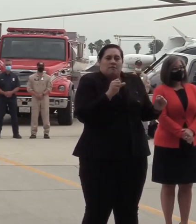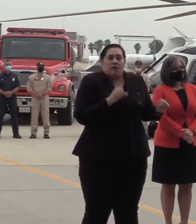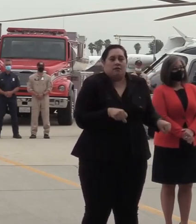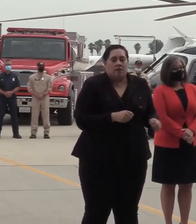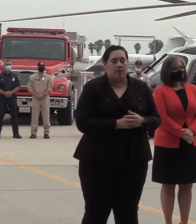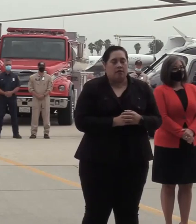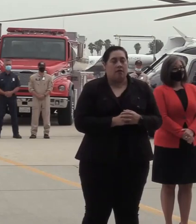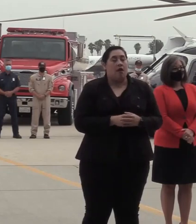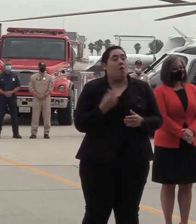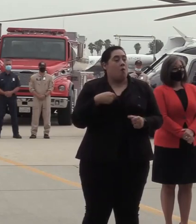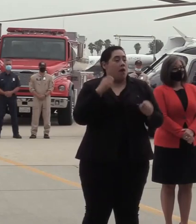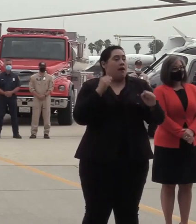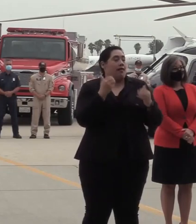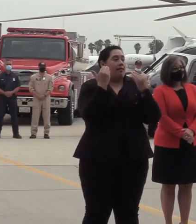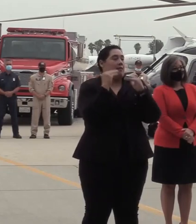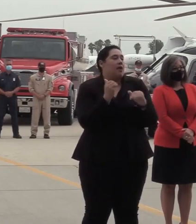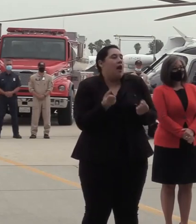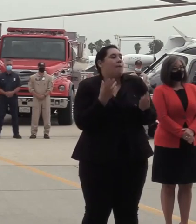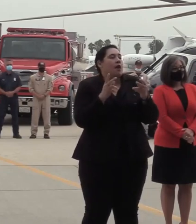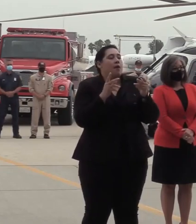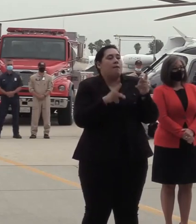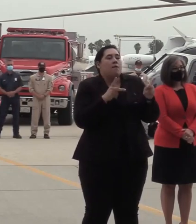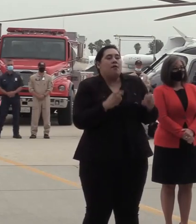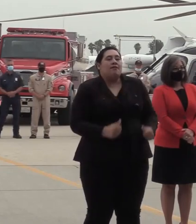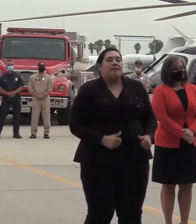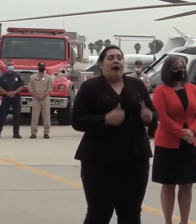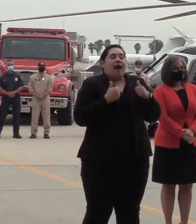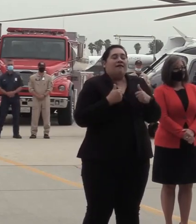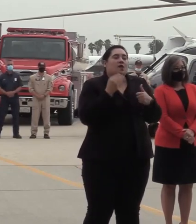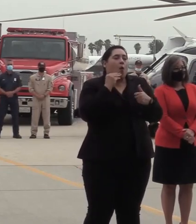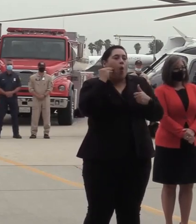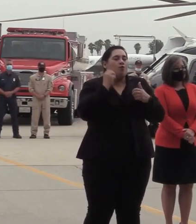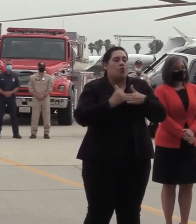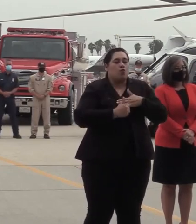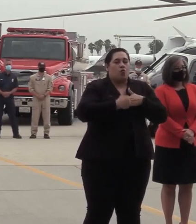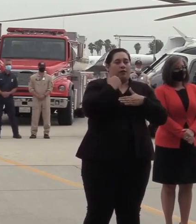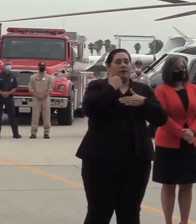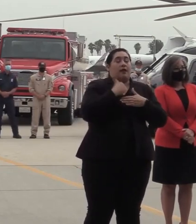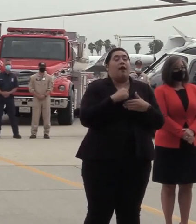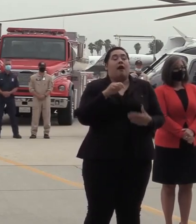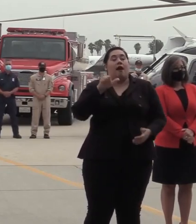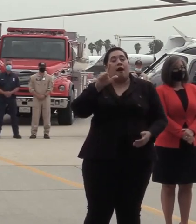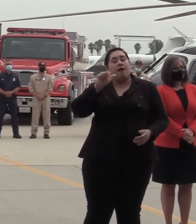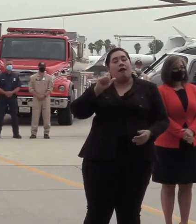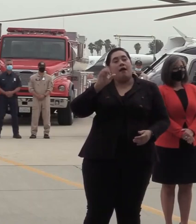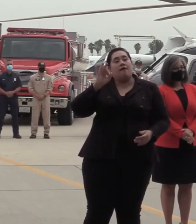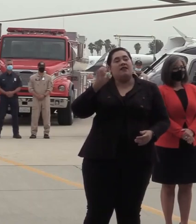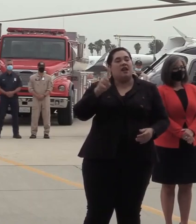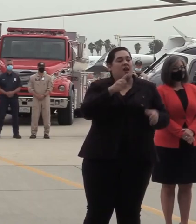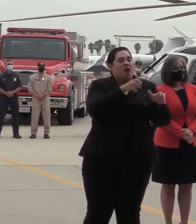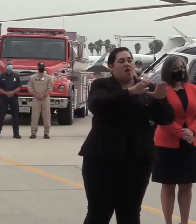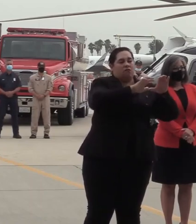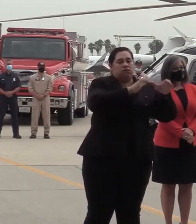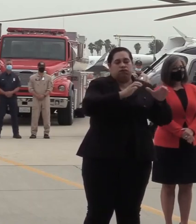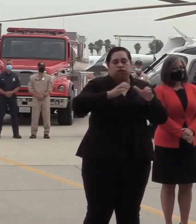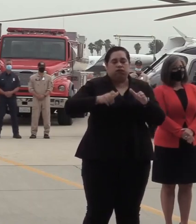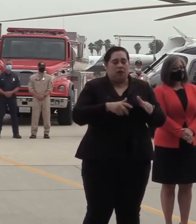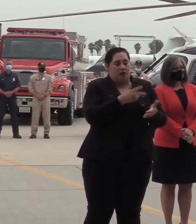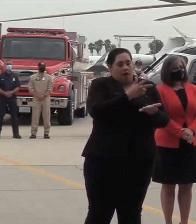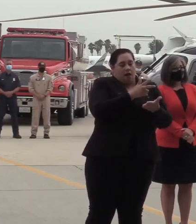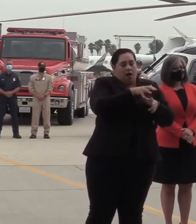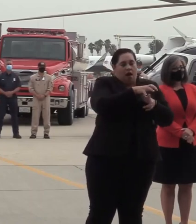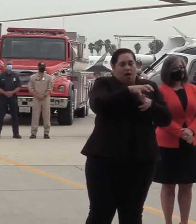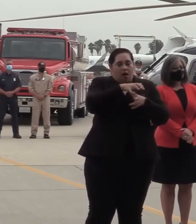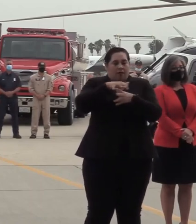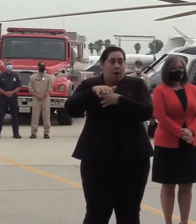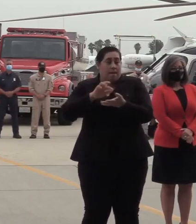possible, so we can limit the number of lives and homes threatened. The LAFD's fleet of helicopters consists of 5